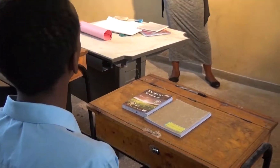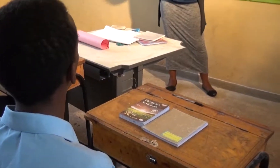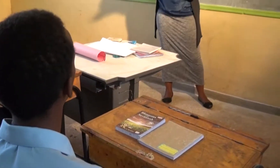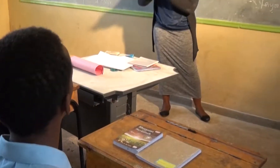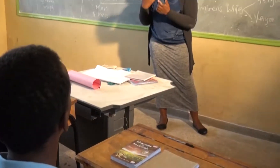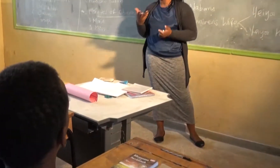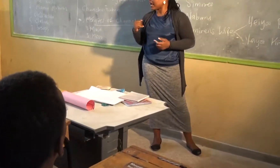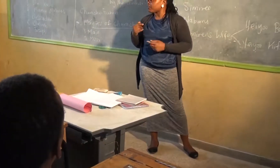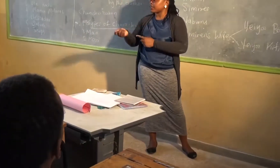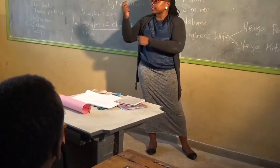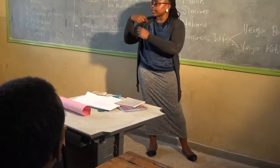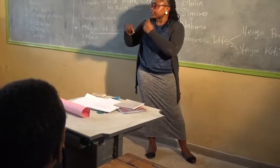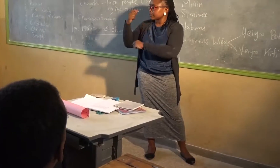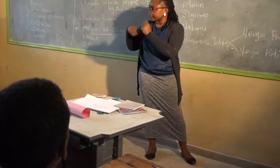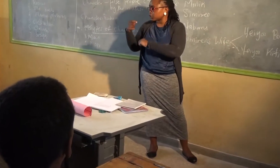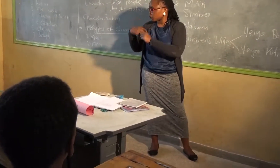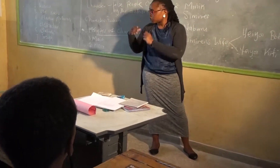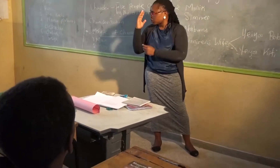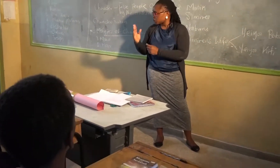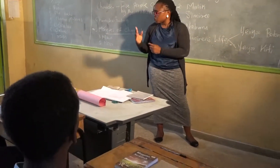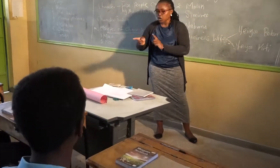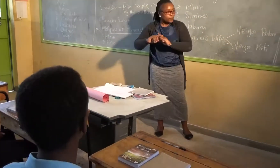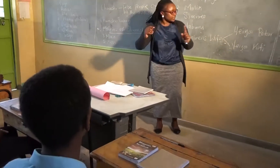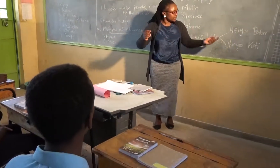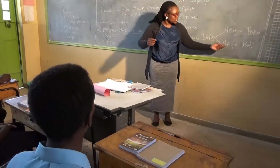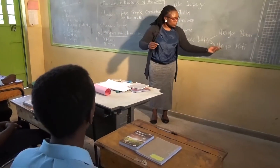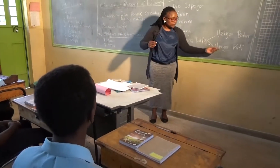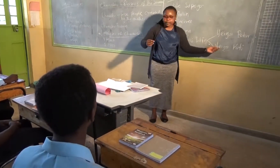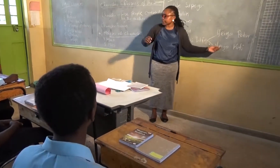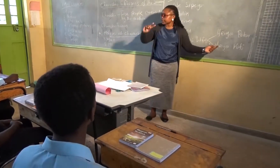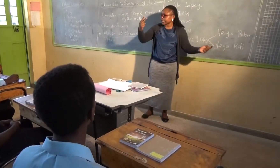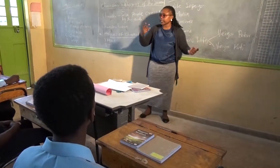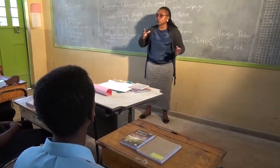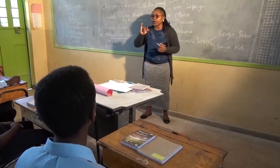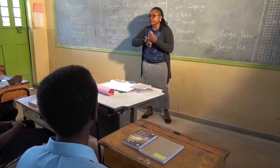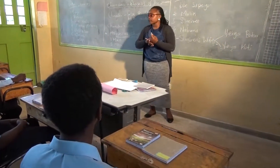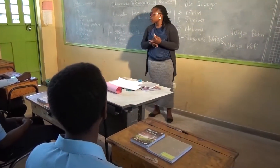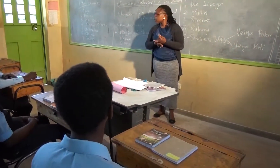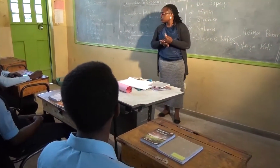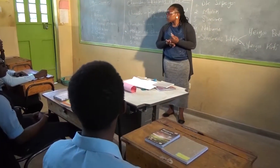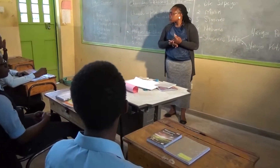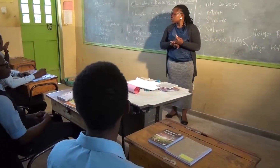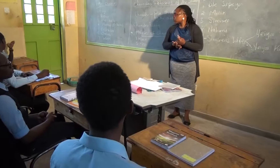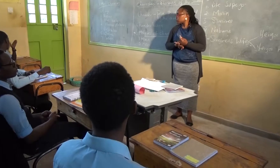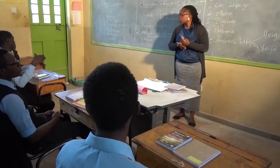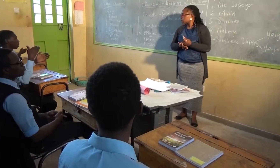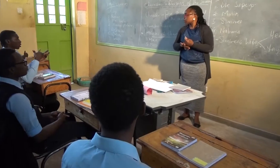teachings that they have in the tradition. But this one, the second wife, they